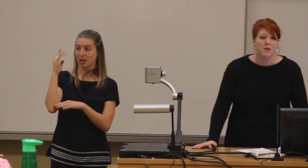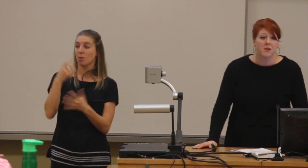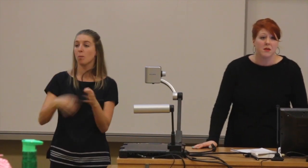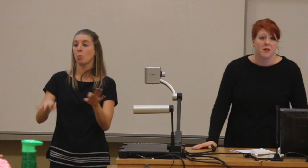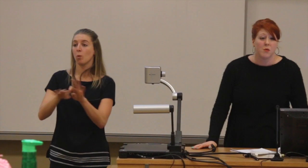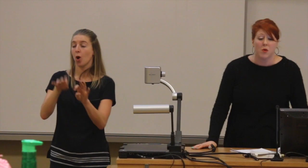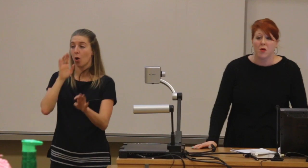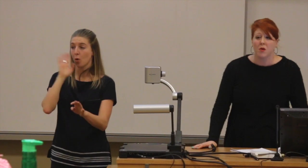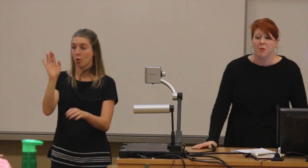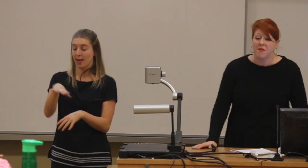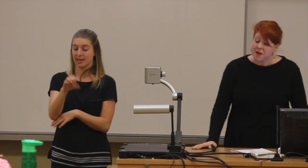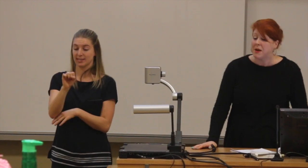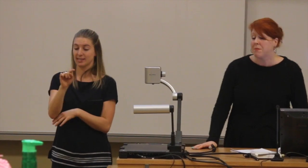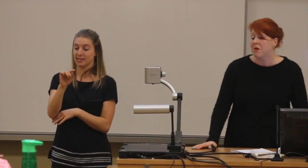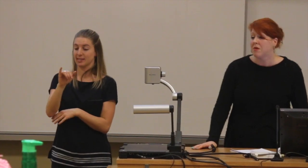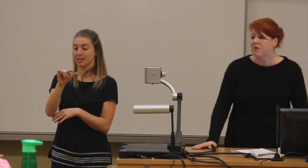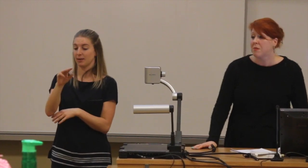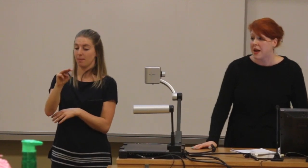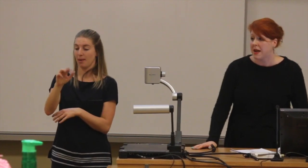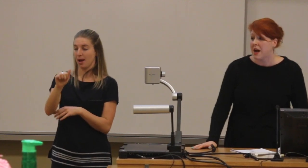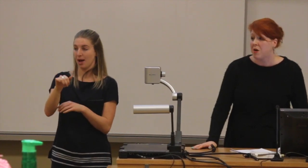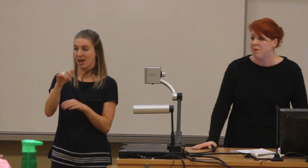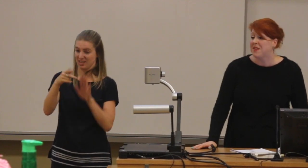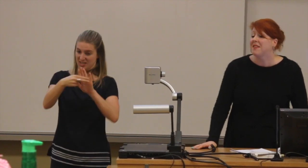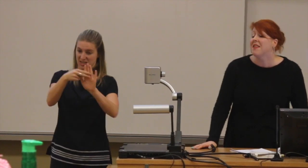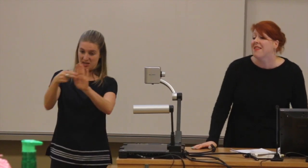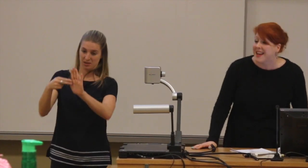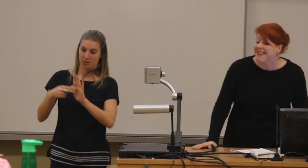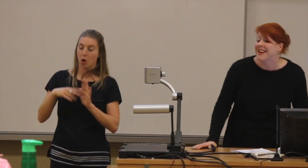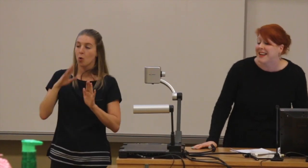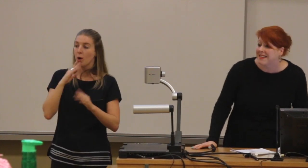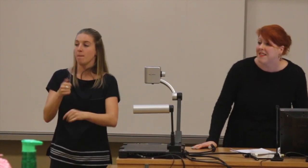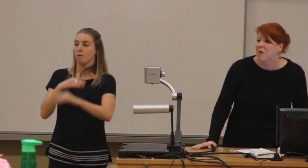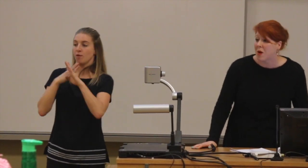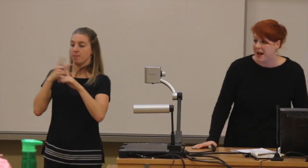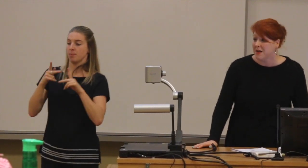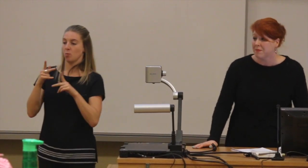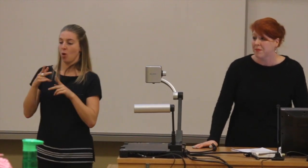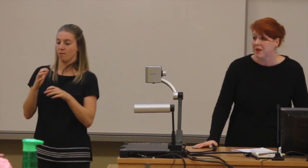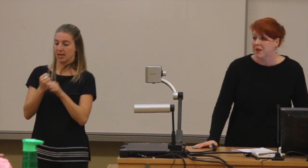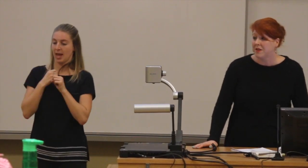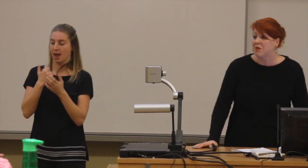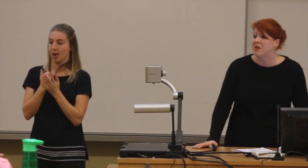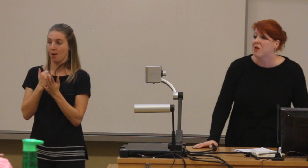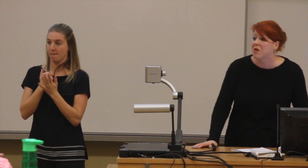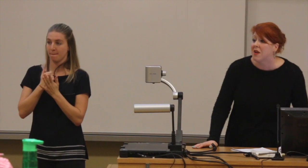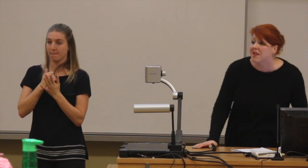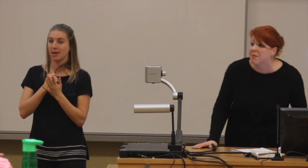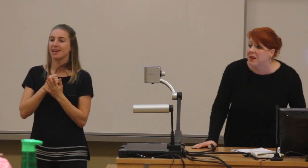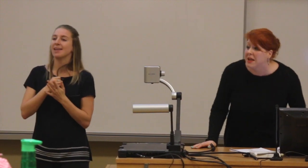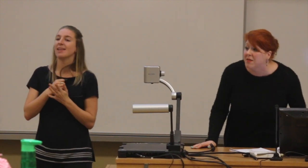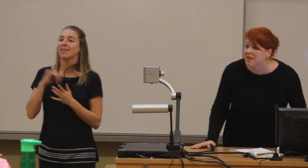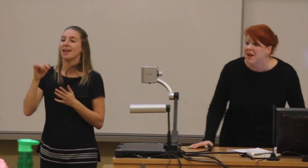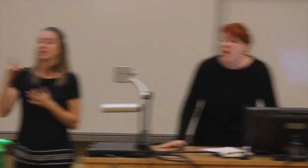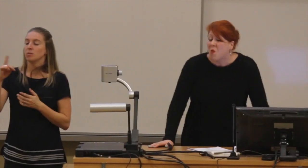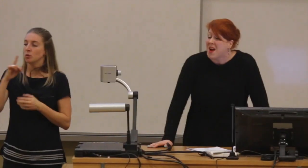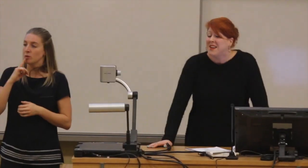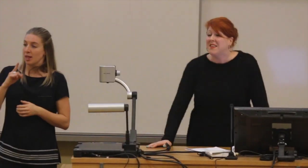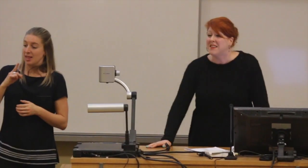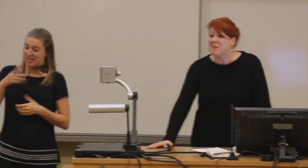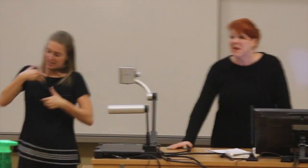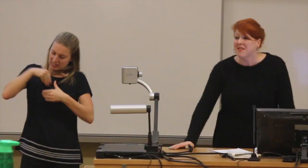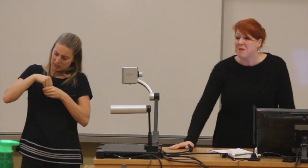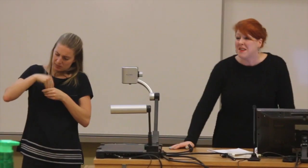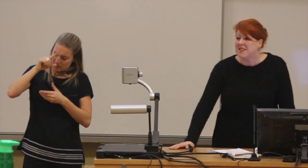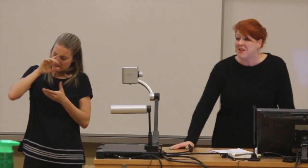stigma will prevent people from getting help. This is the thing that gets in the way, those internalized beliefs. What